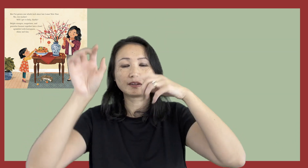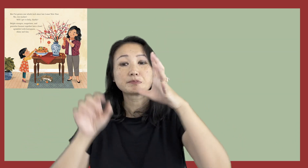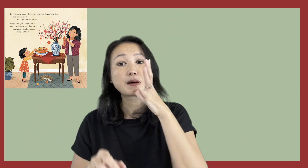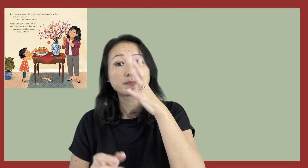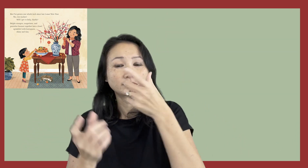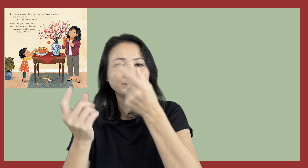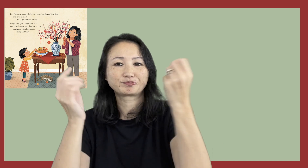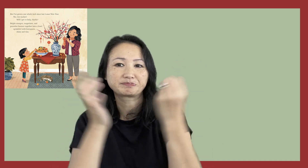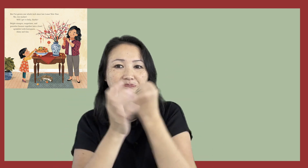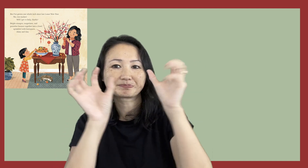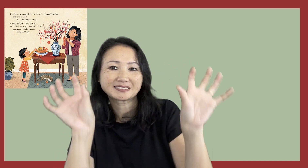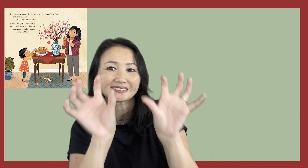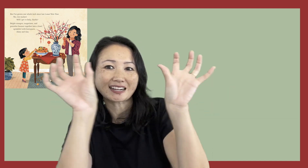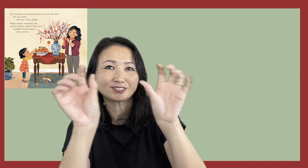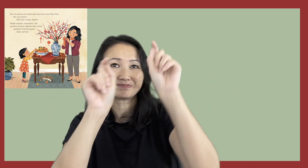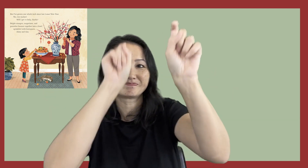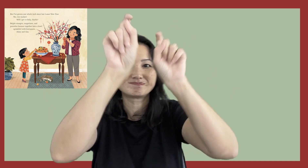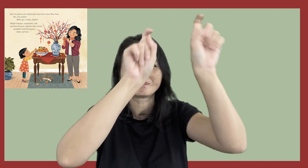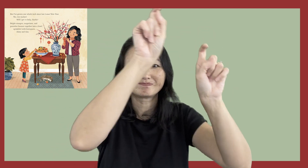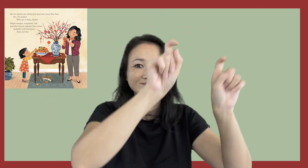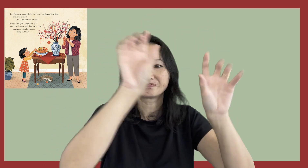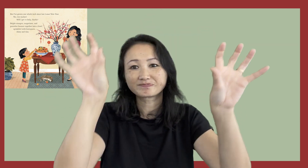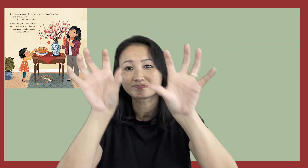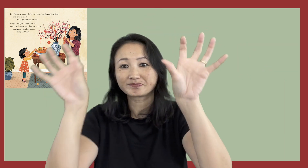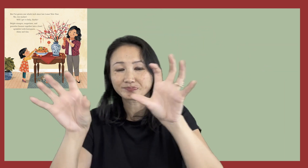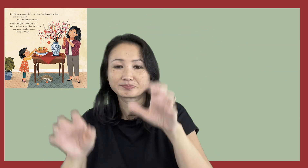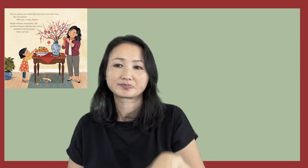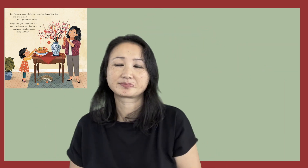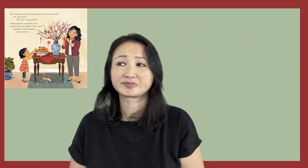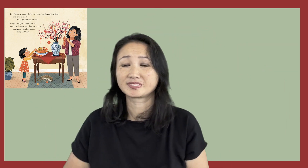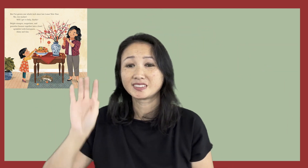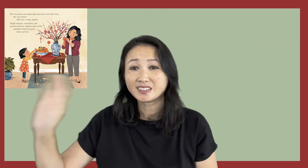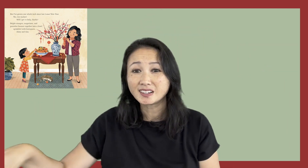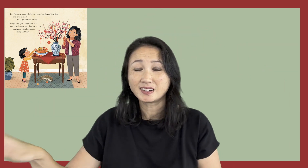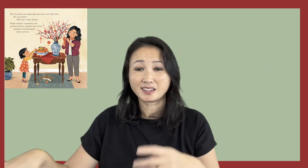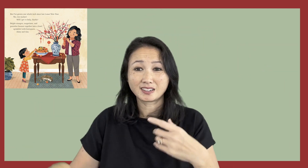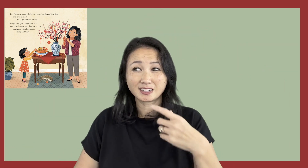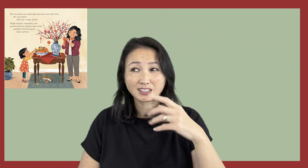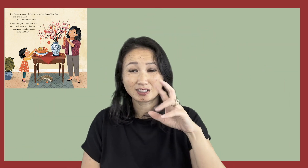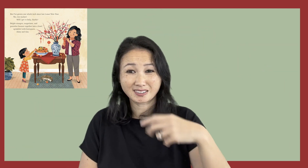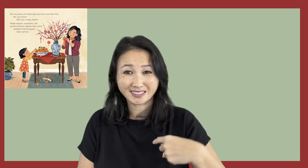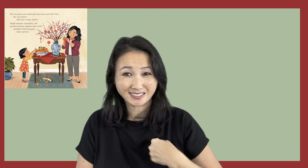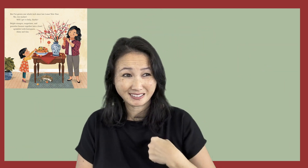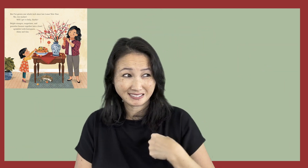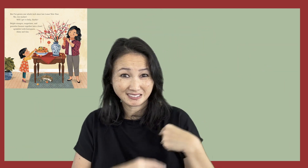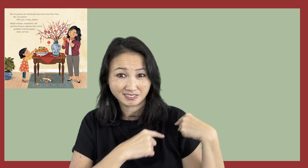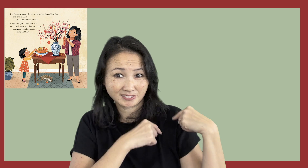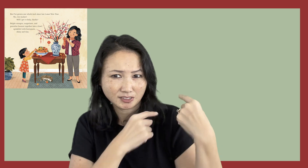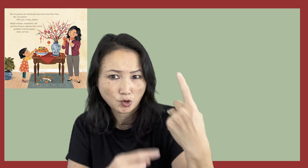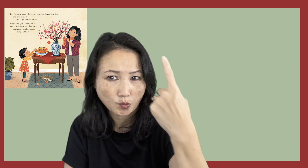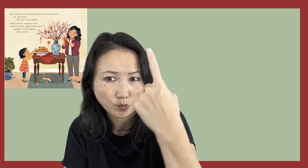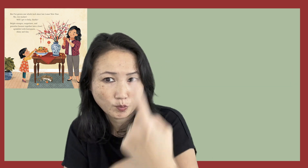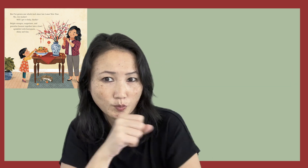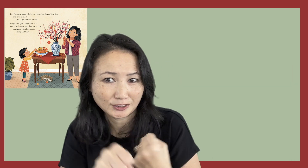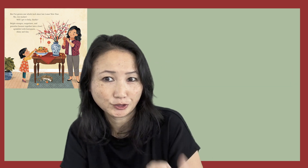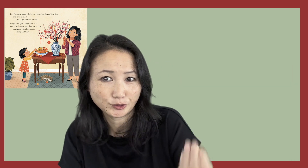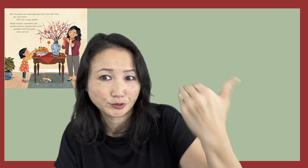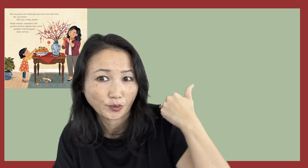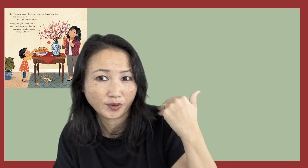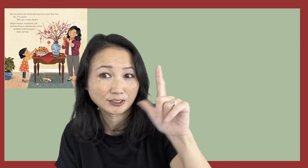There's a small plant on the table. My mom decorates each branch. But I've grown